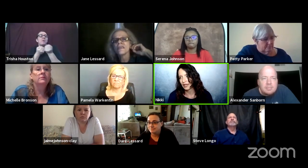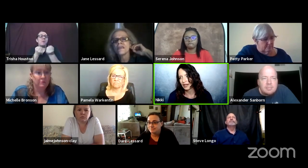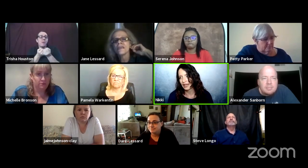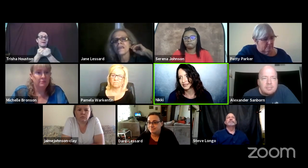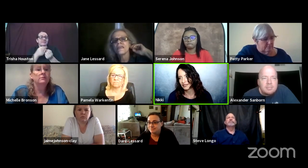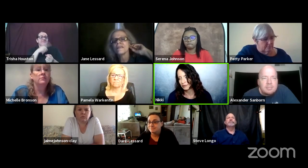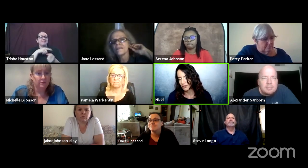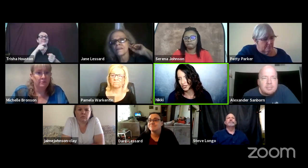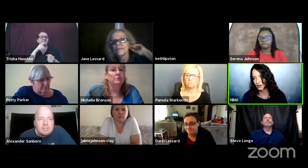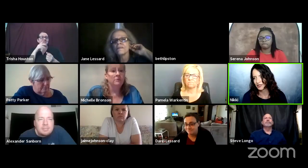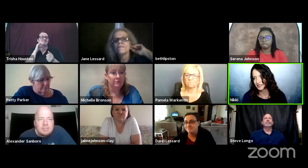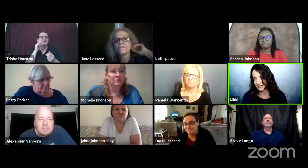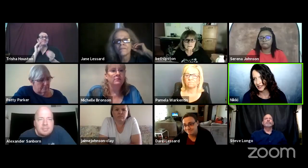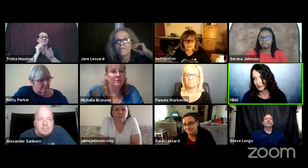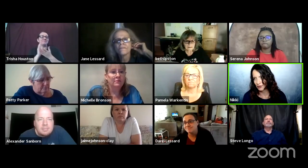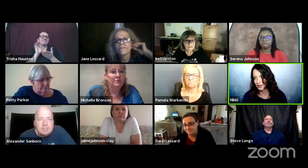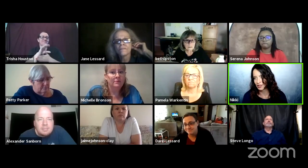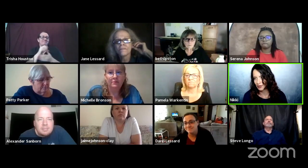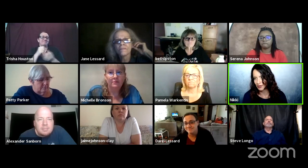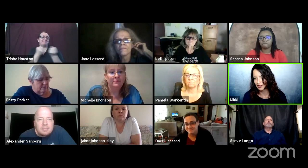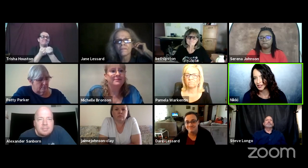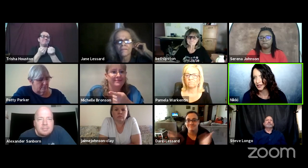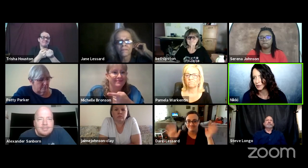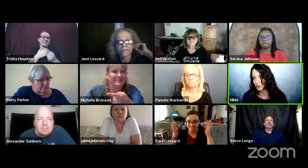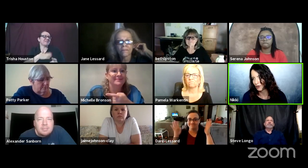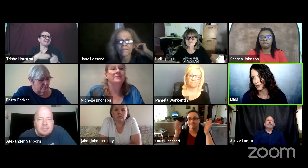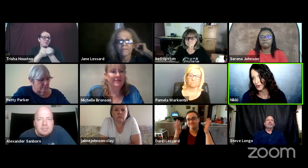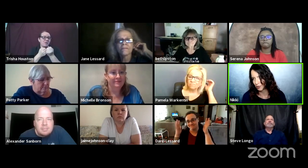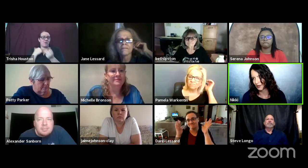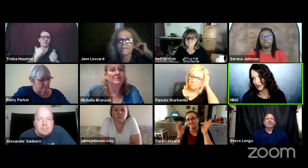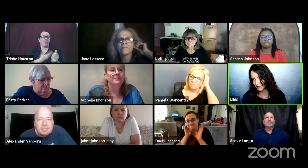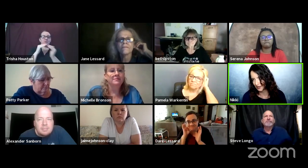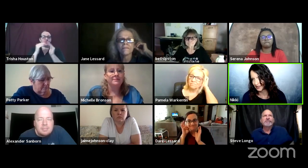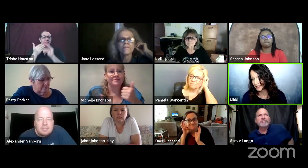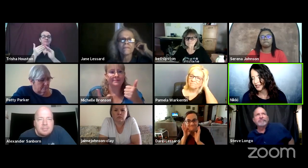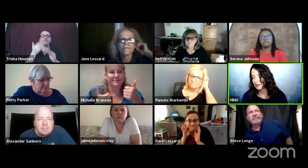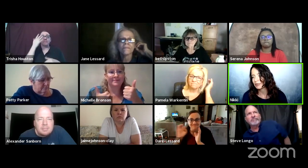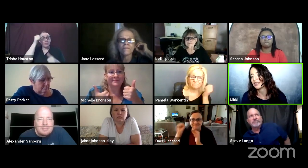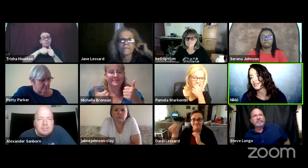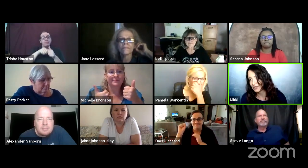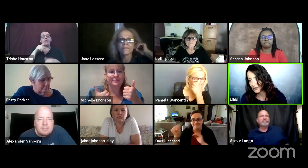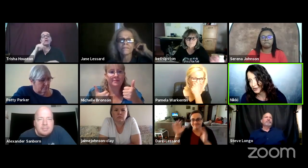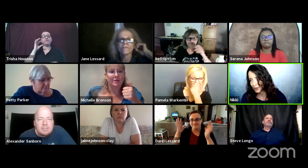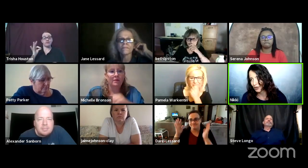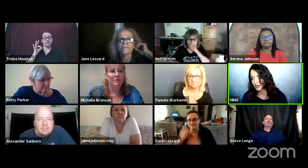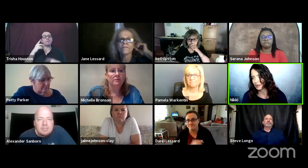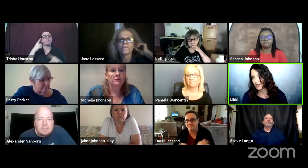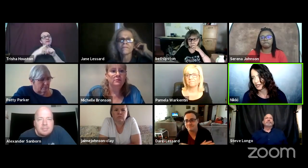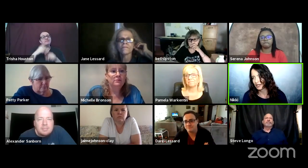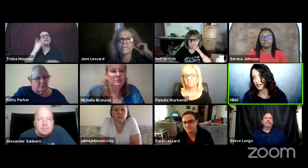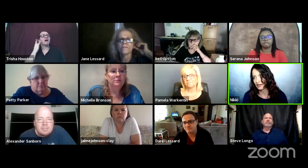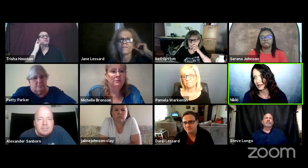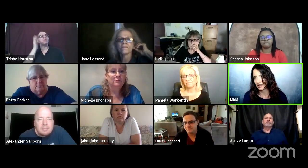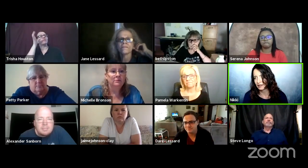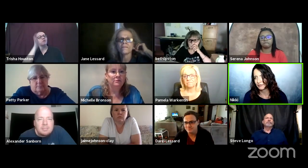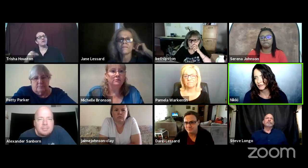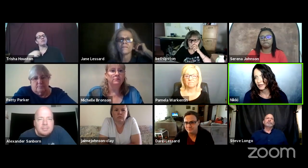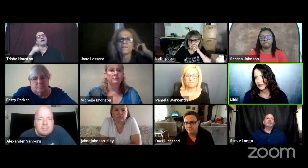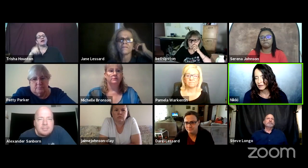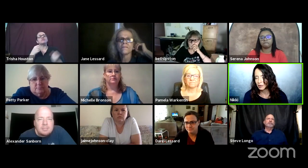and asked if Michelle could send it out for the community to further support this event. Please do support our community. Remember